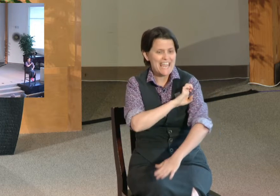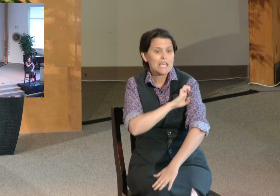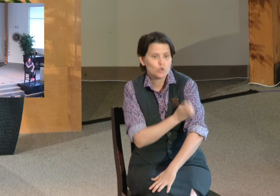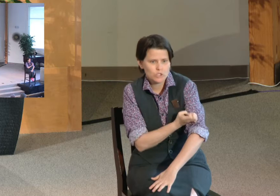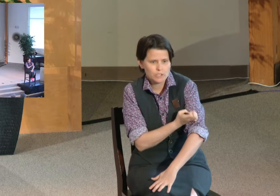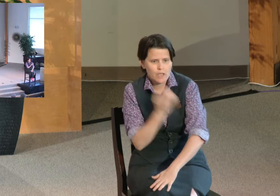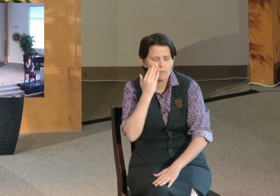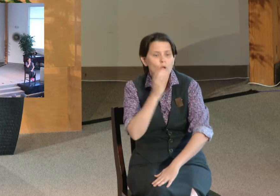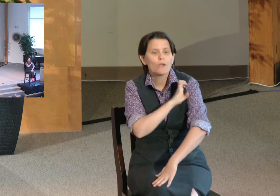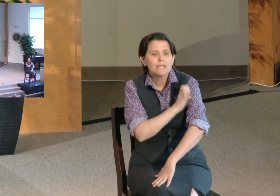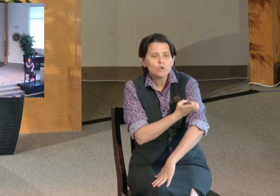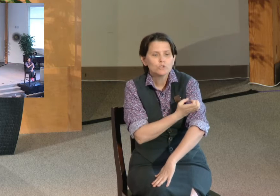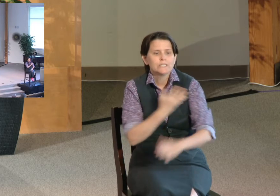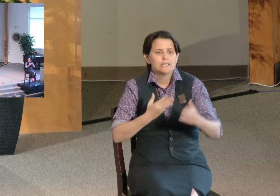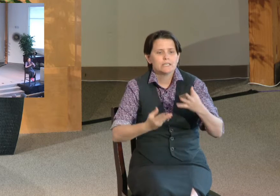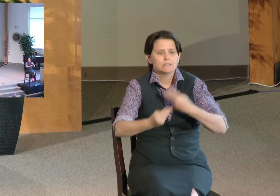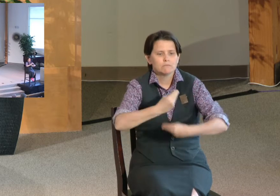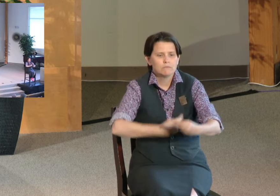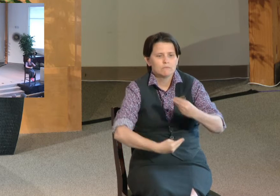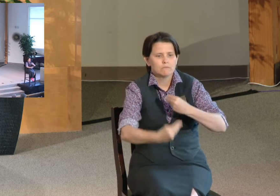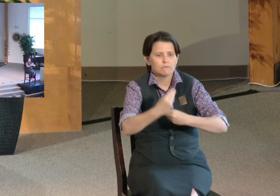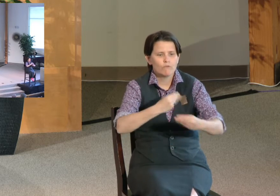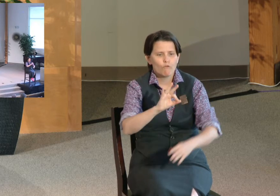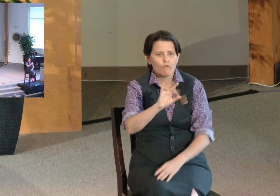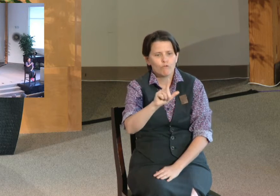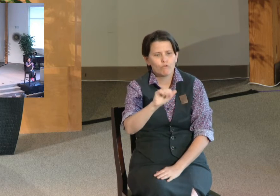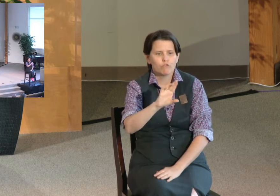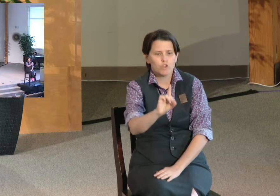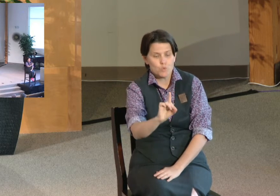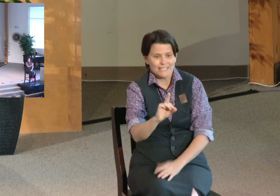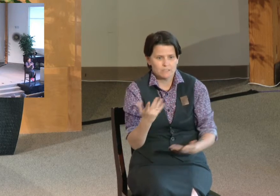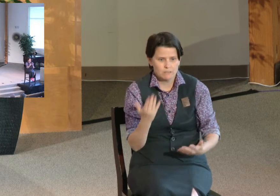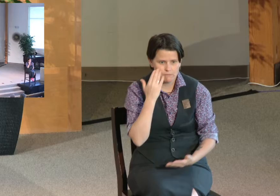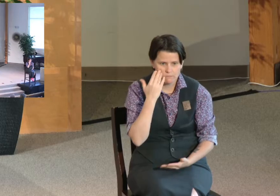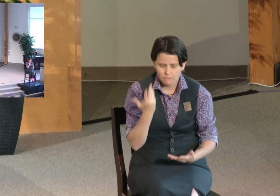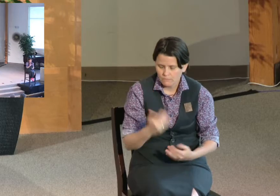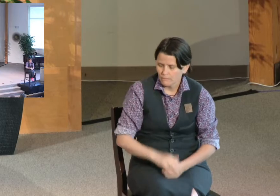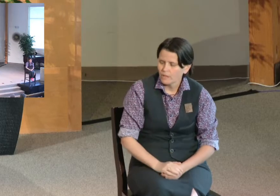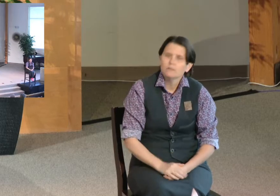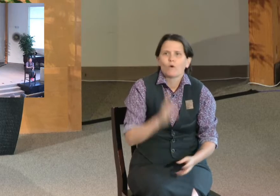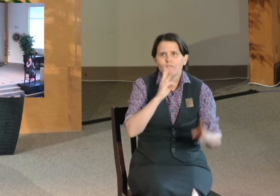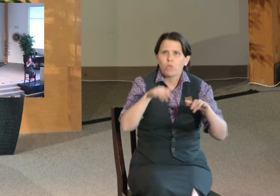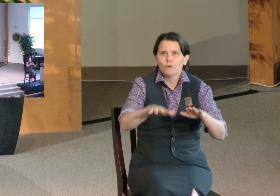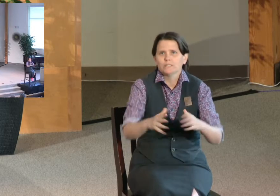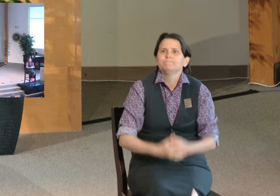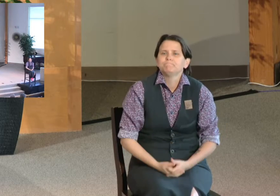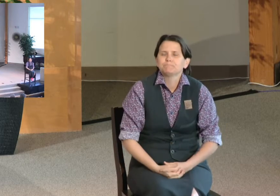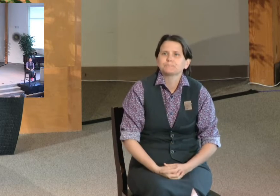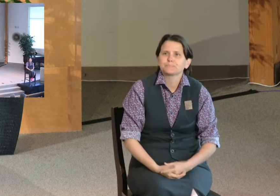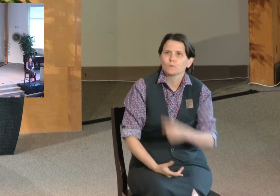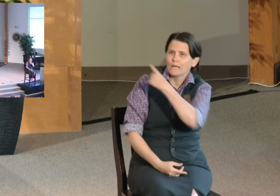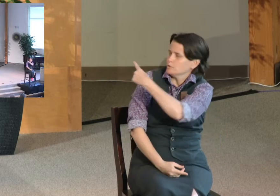So, here's the first slide. You can see the archetypes king, warrior, magician, lover. You'll also see